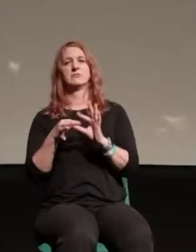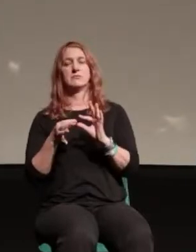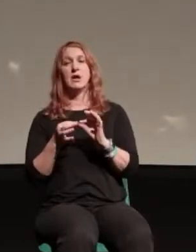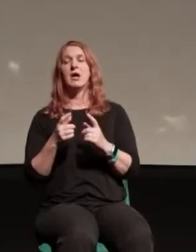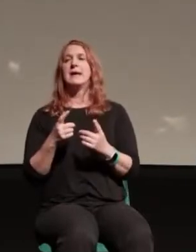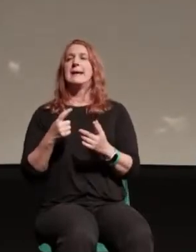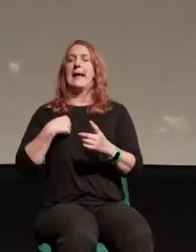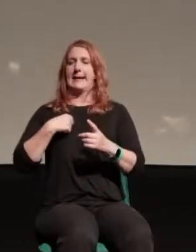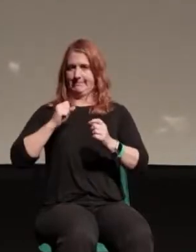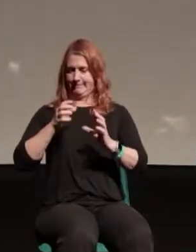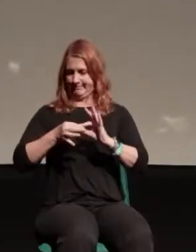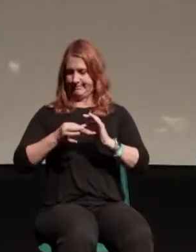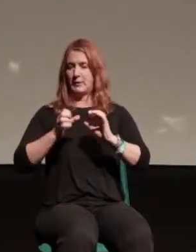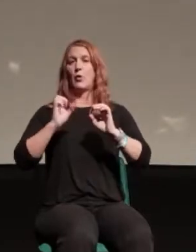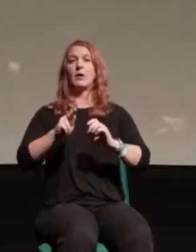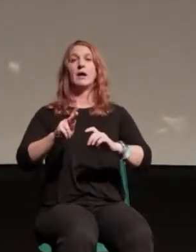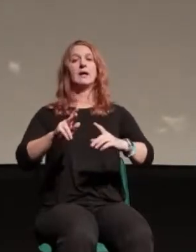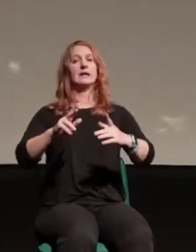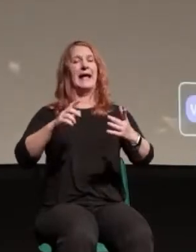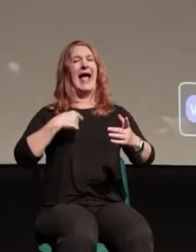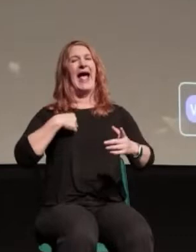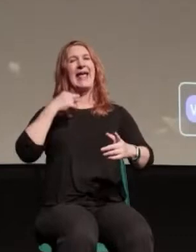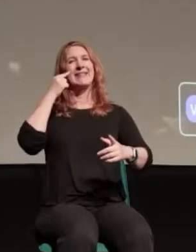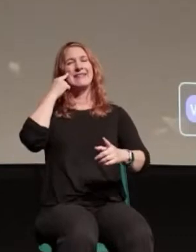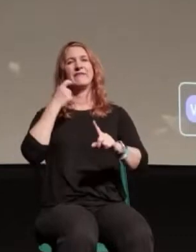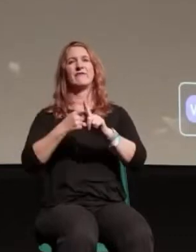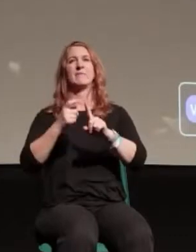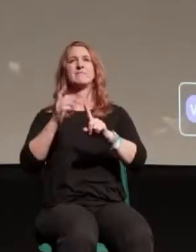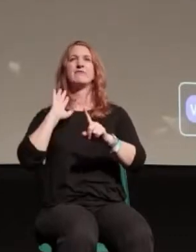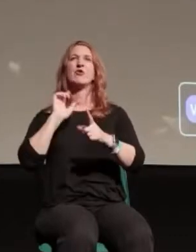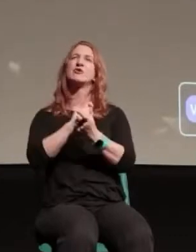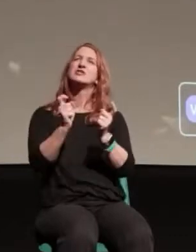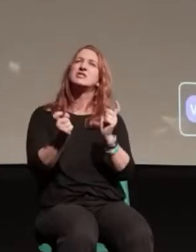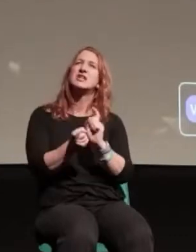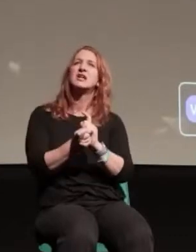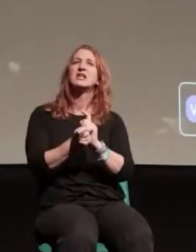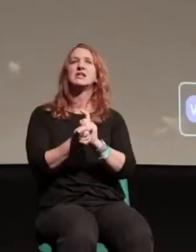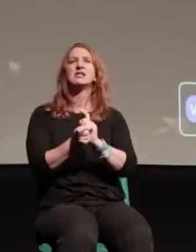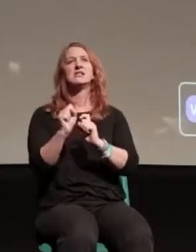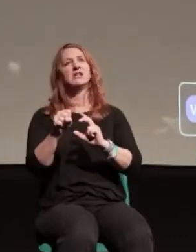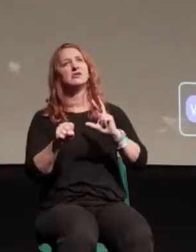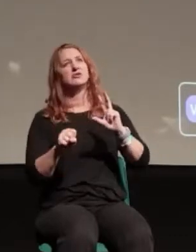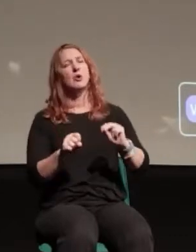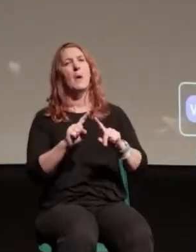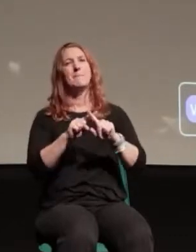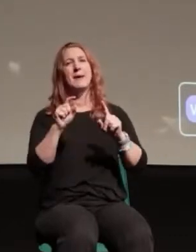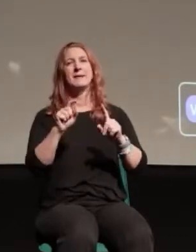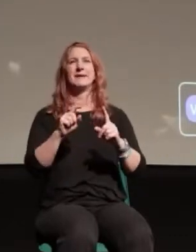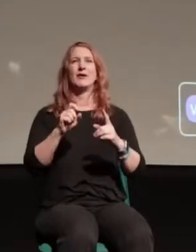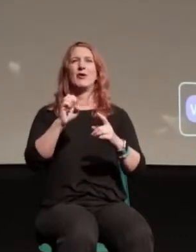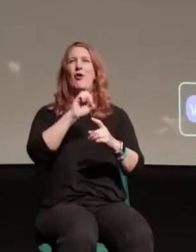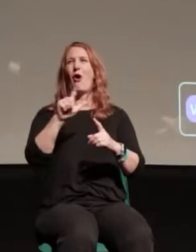whether it's changing from the PBS standpoint or not, the overall media landscape is